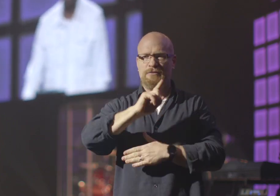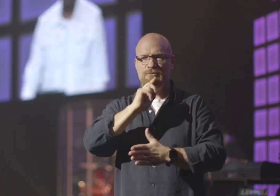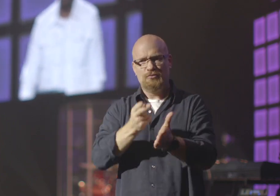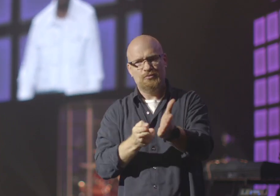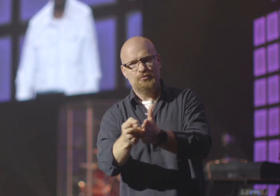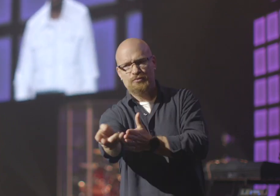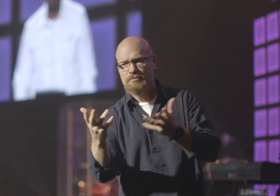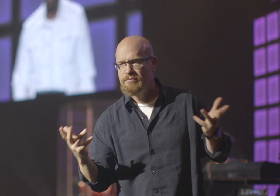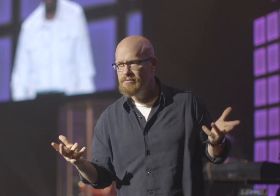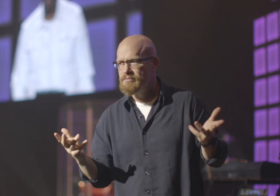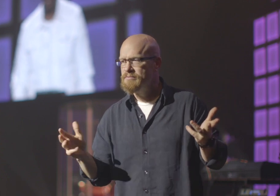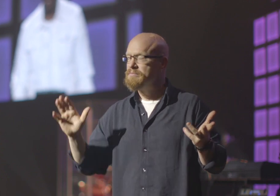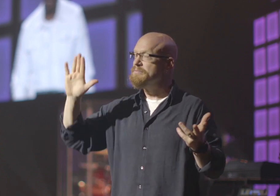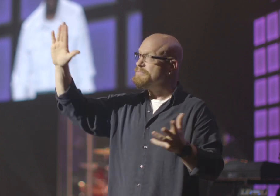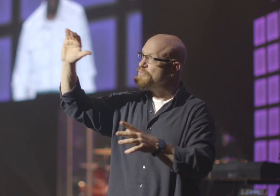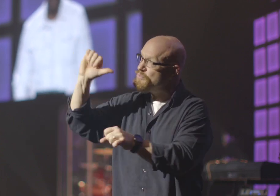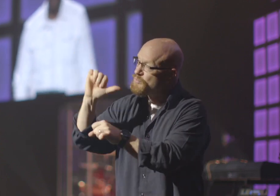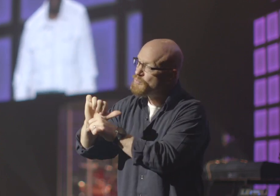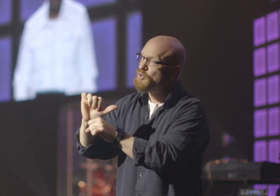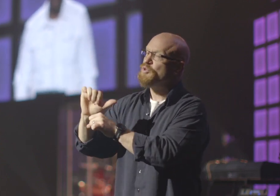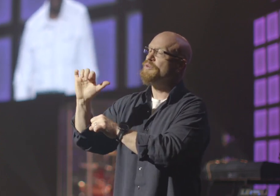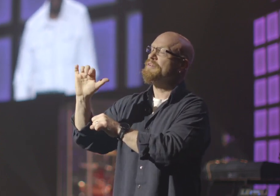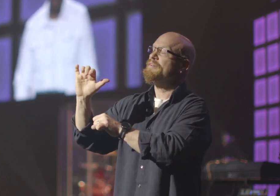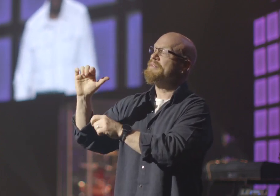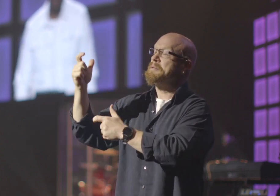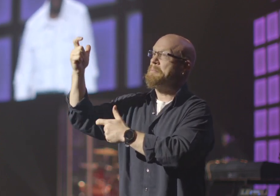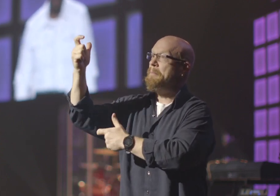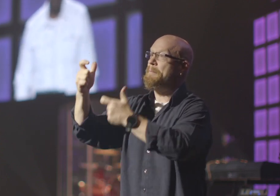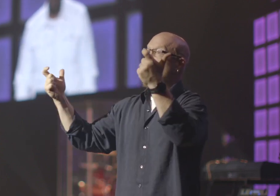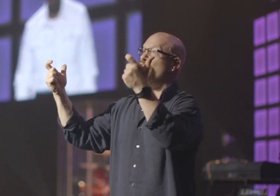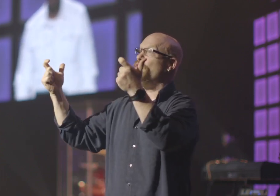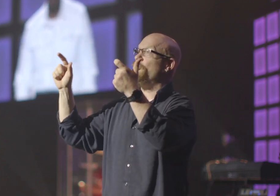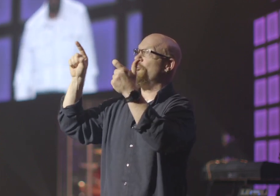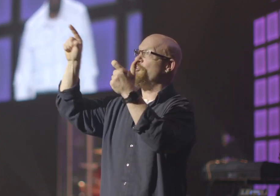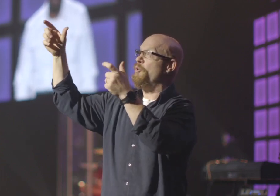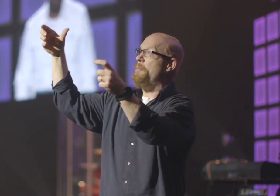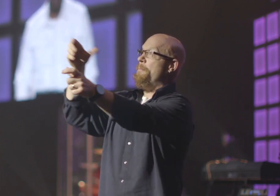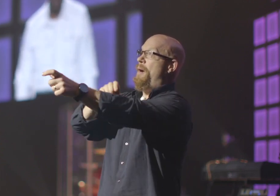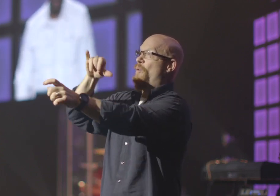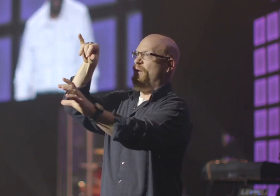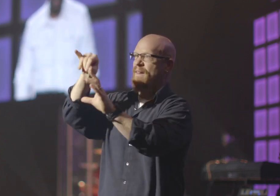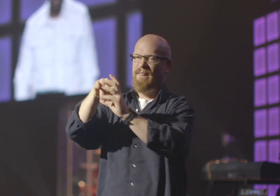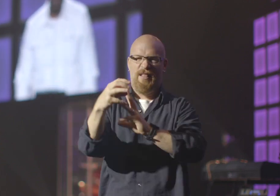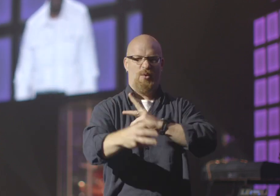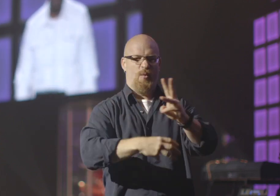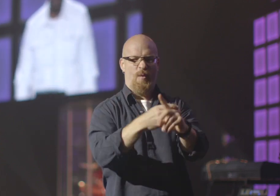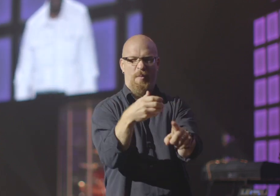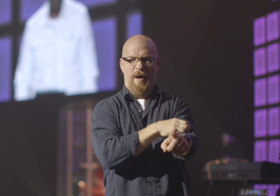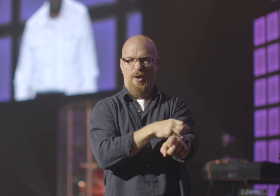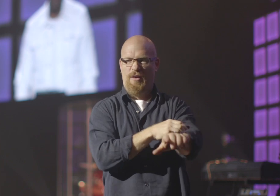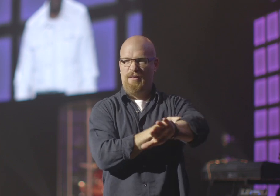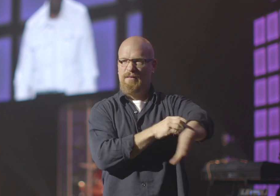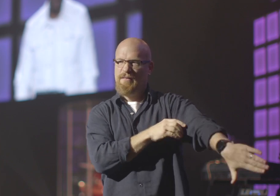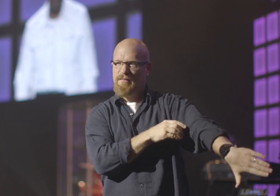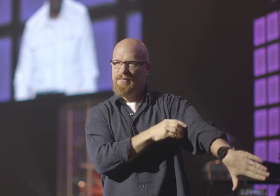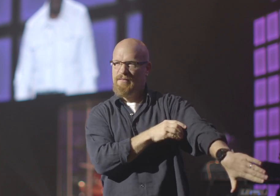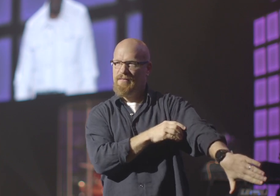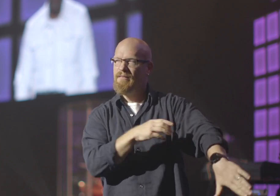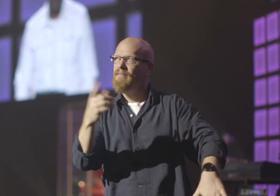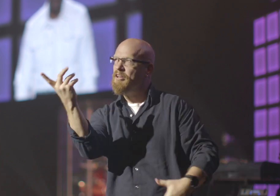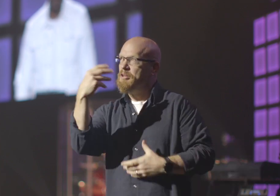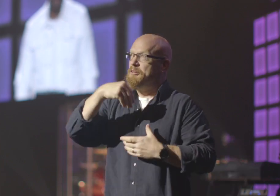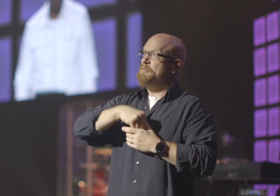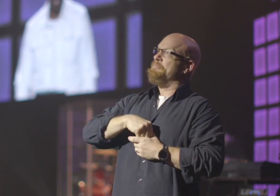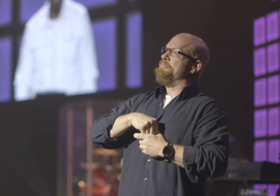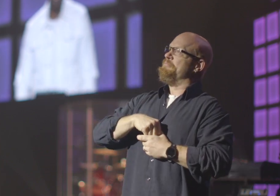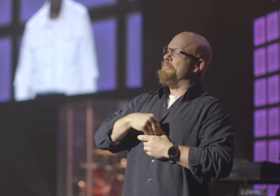word declares that greater is he that is in us than he that is in the world. Therefore, with great boldness and confidence, I look to the greater one who indwells me. And I know that